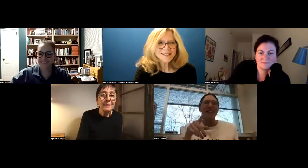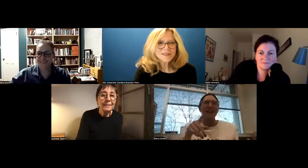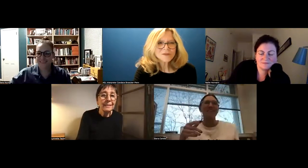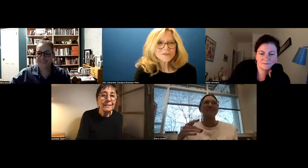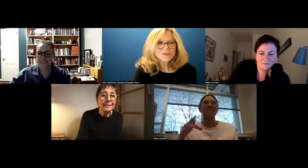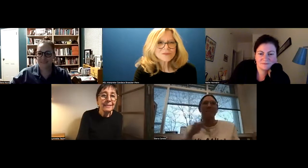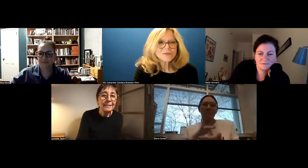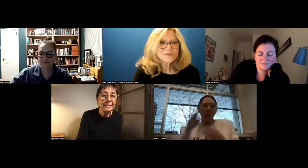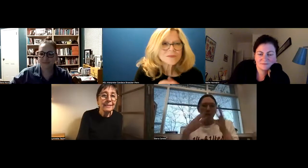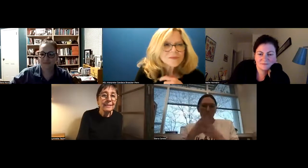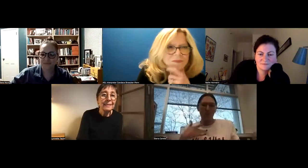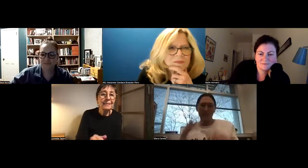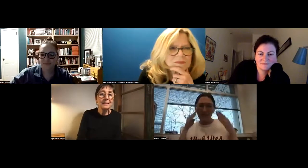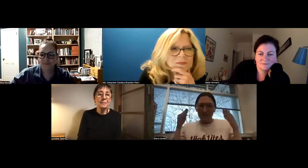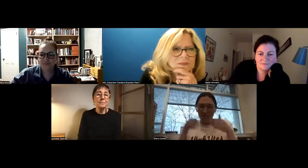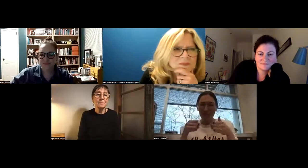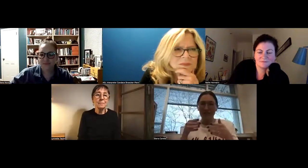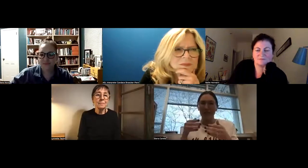Hi.